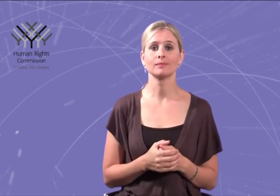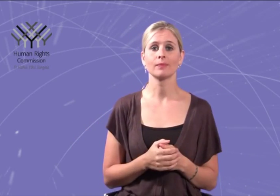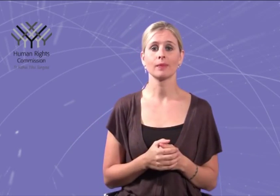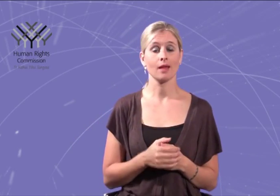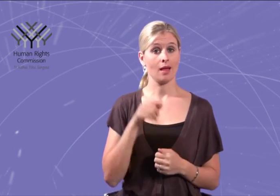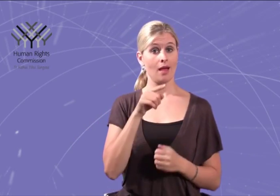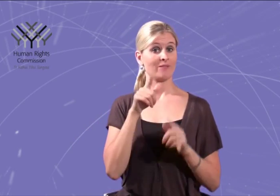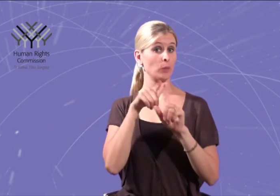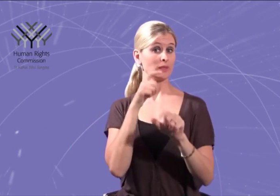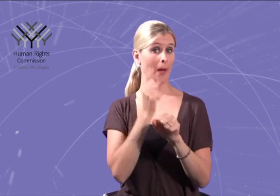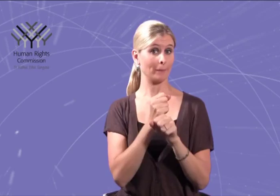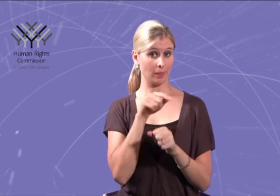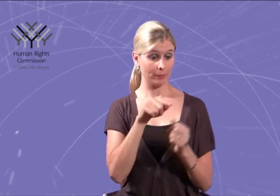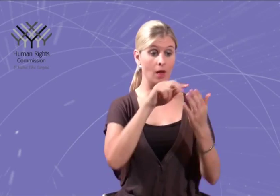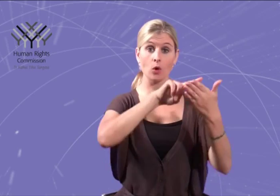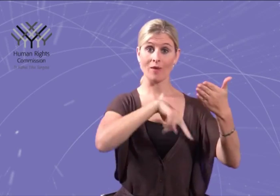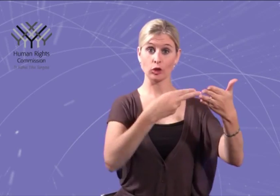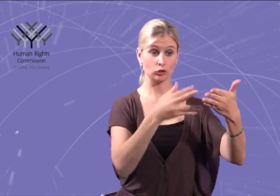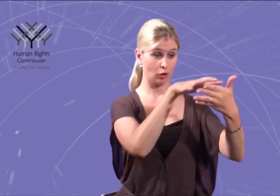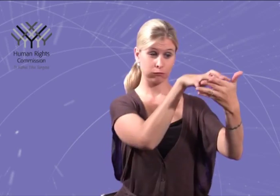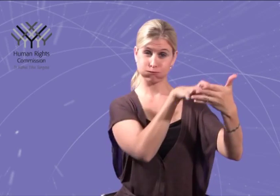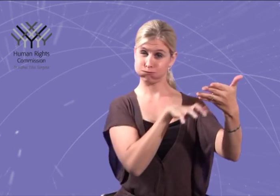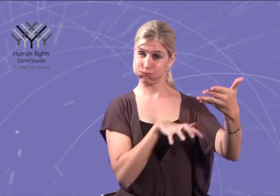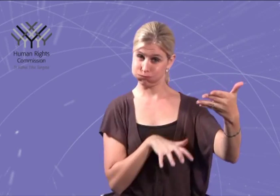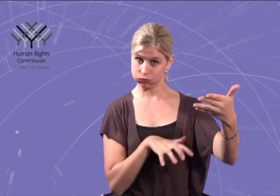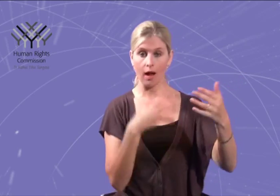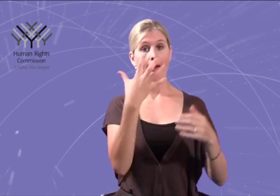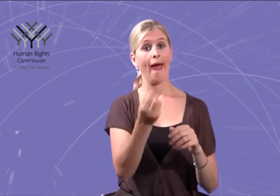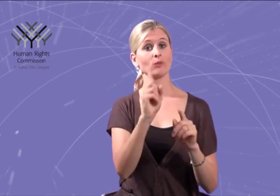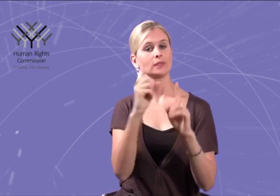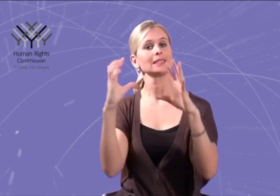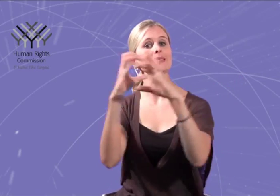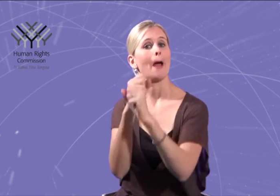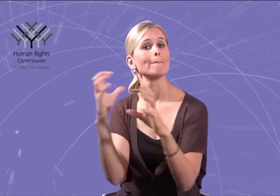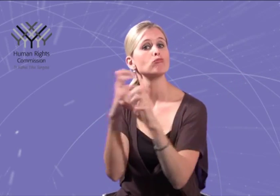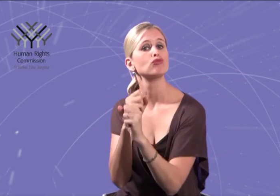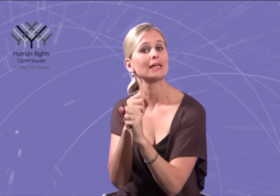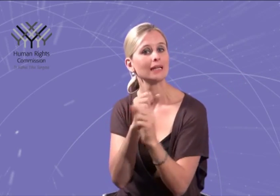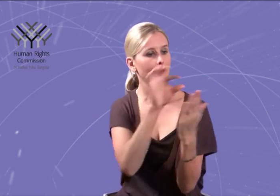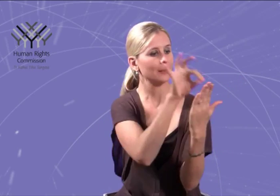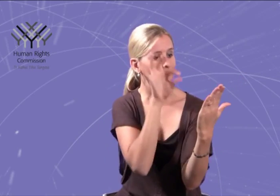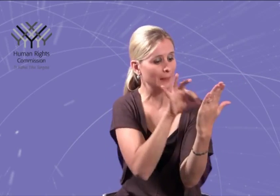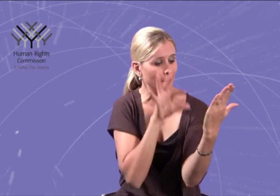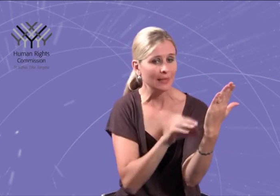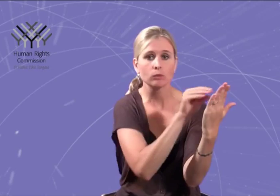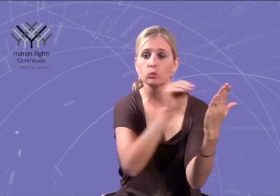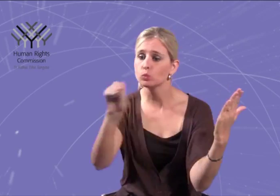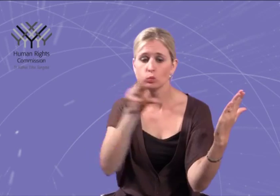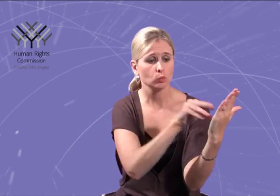a variety of ways. The full convention and some summaries of the convention are available